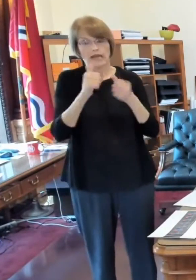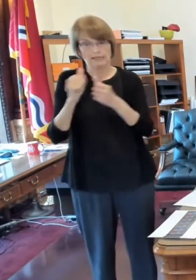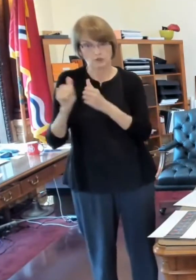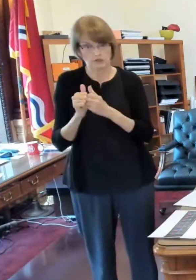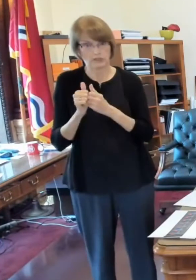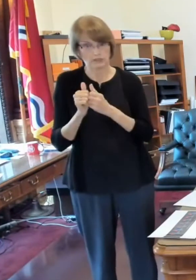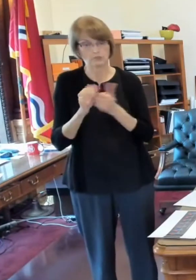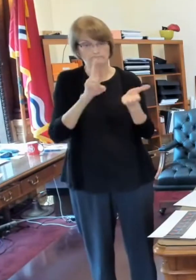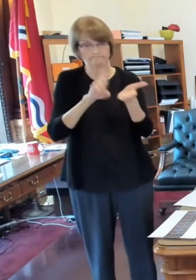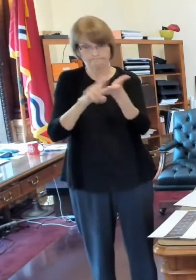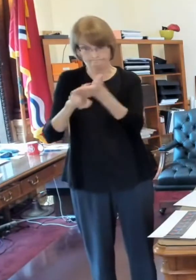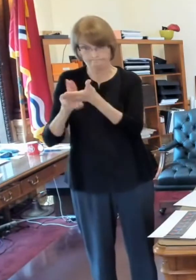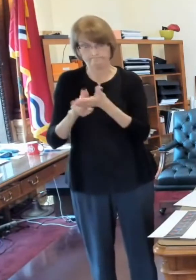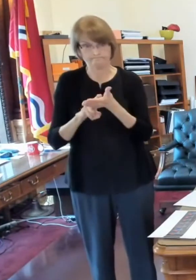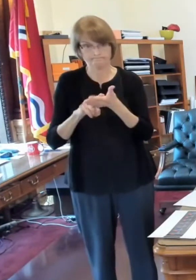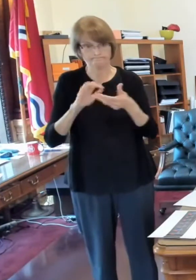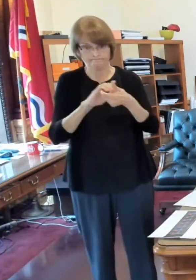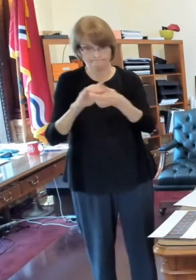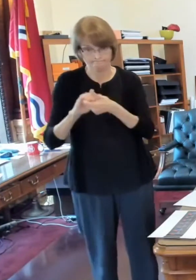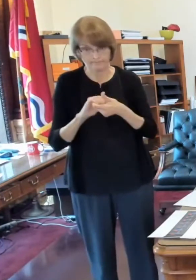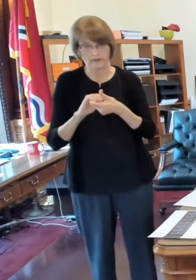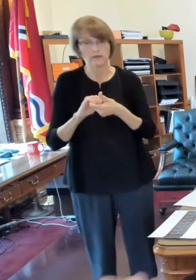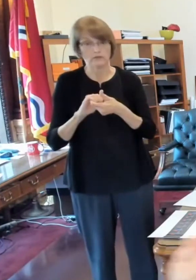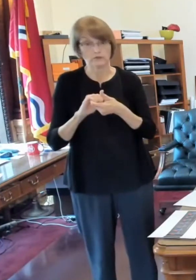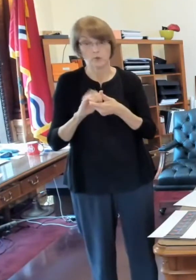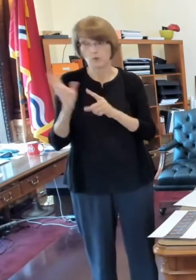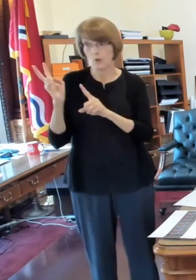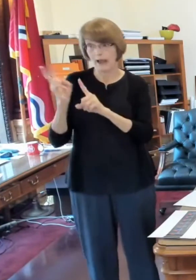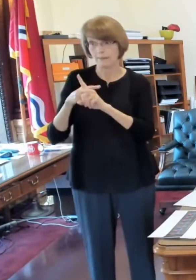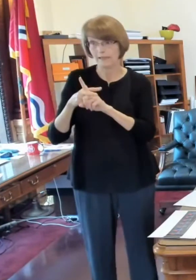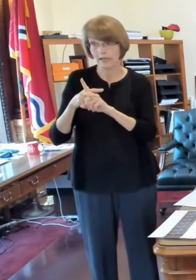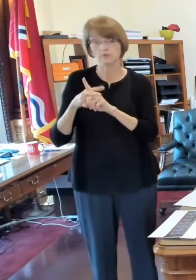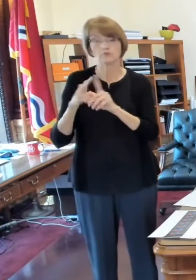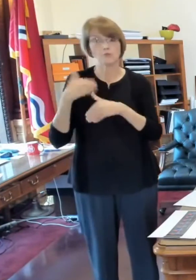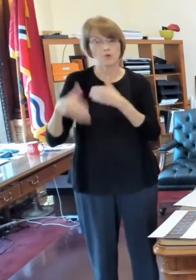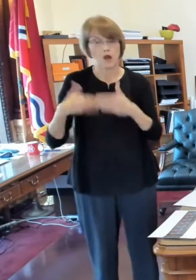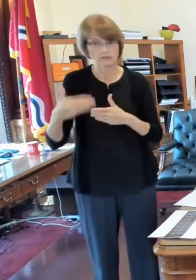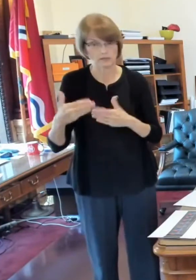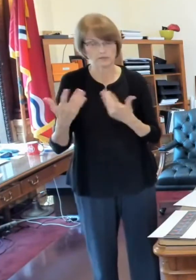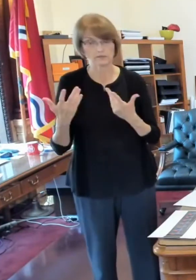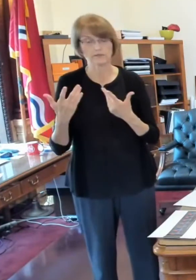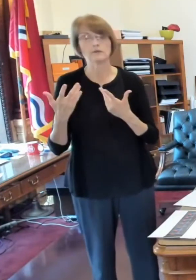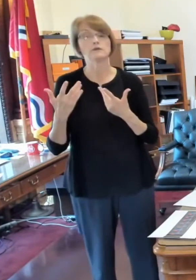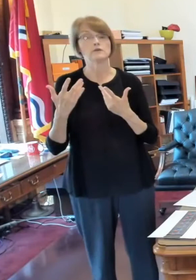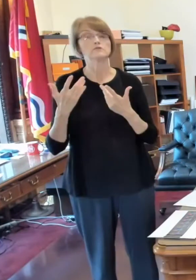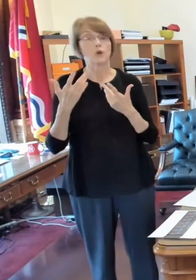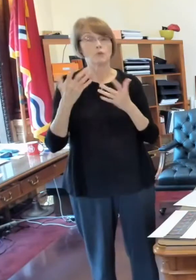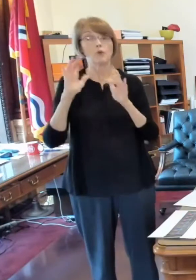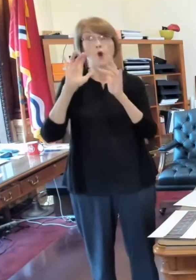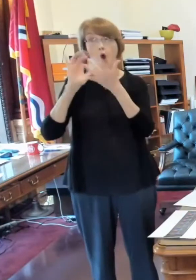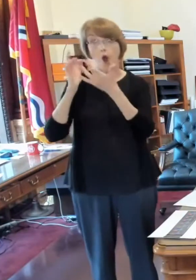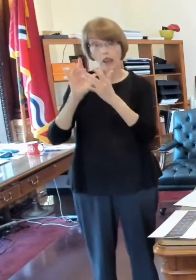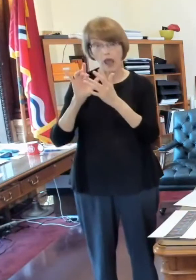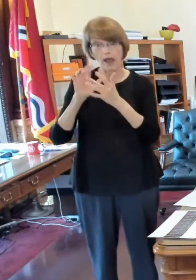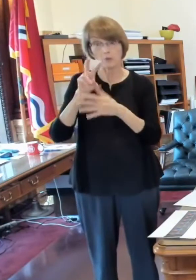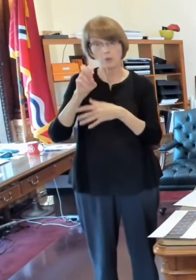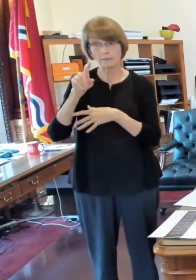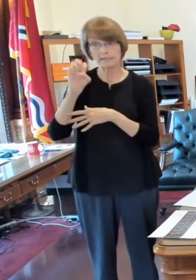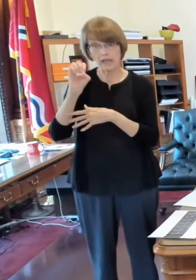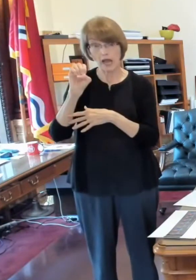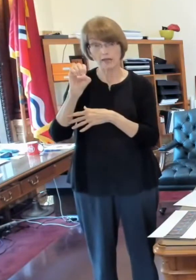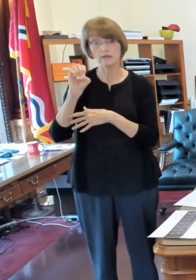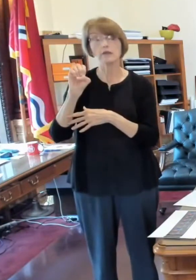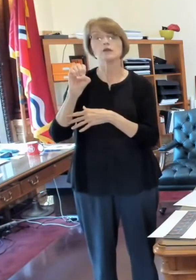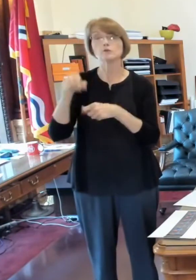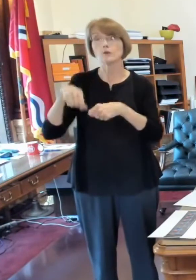agencies who will help process those applications. But you put the application in online, you can go on our website and do that. So